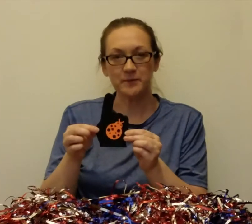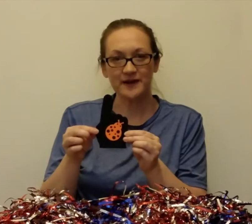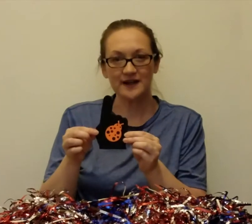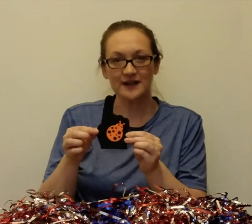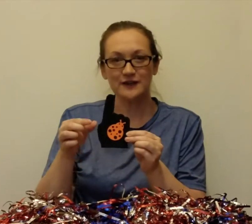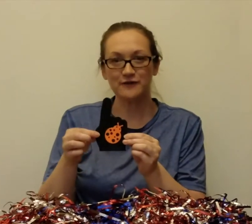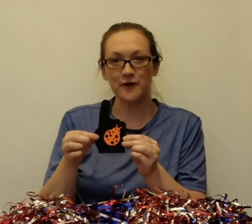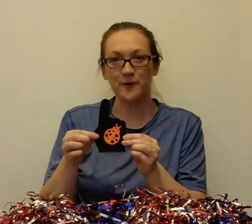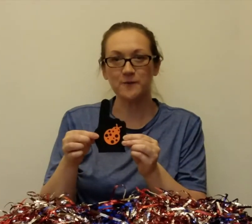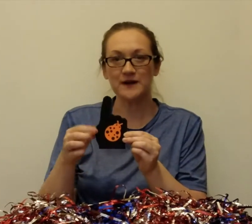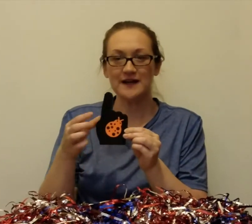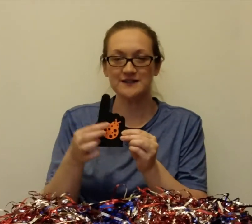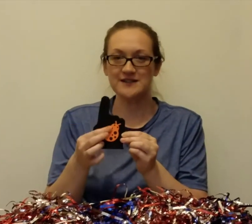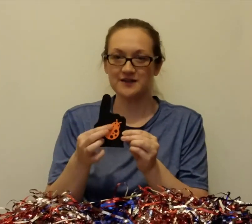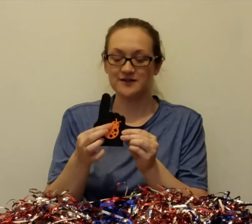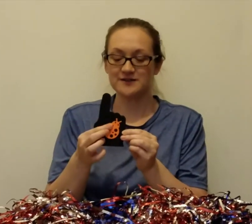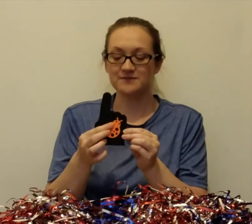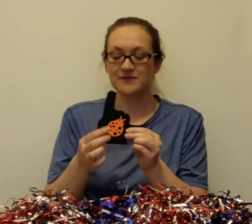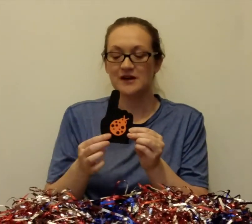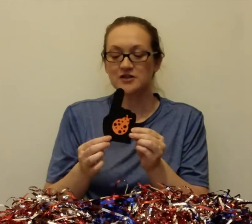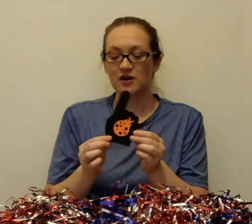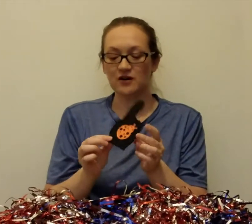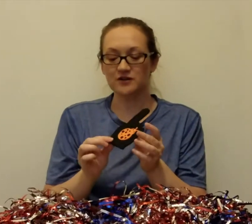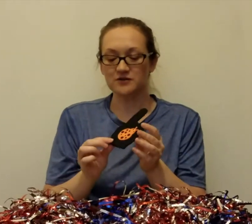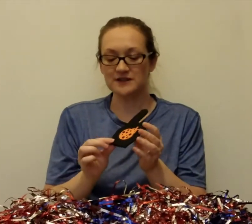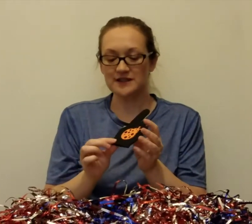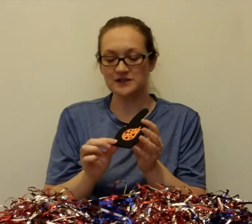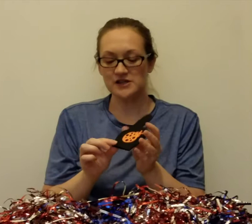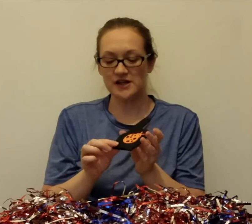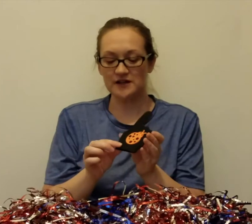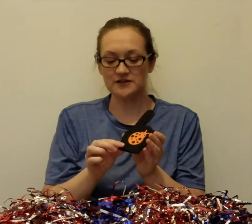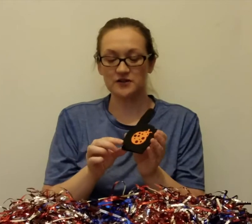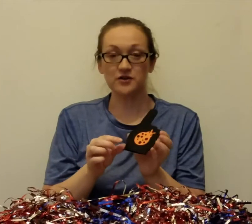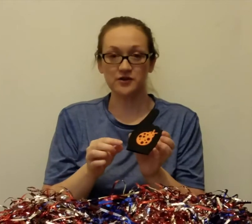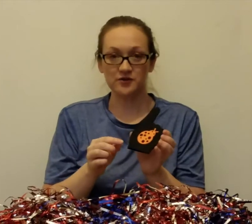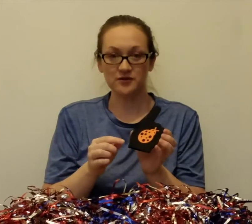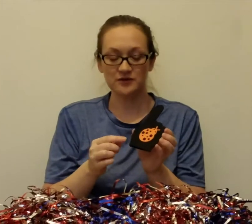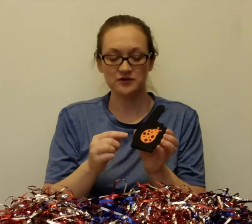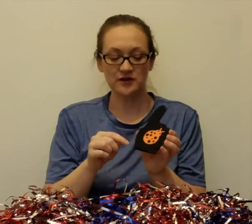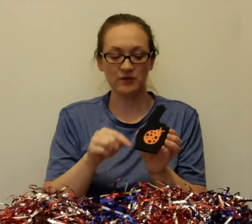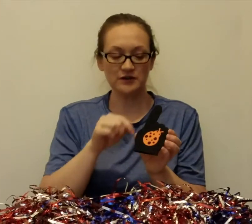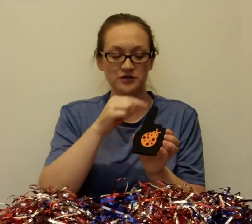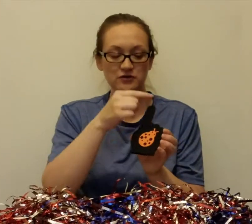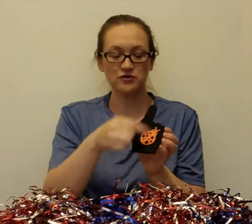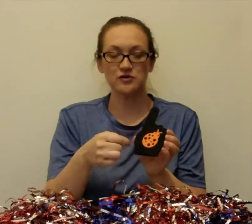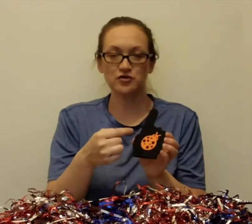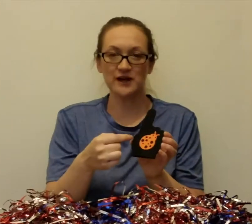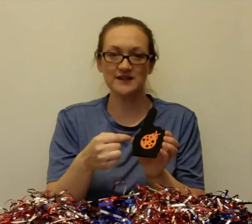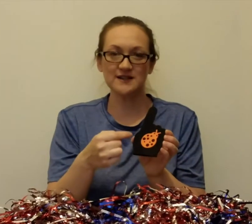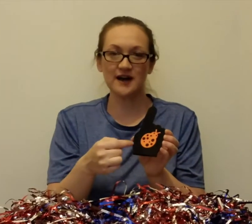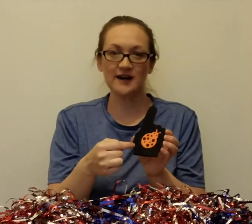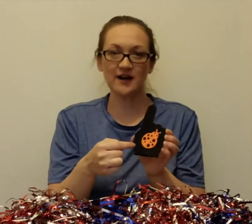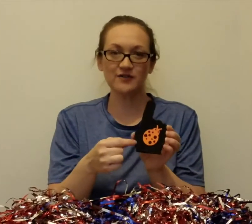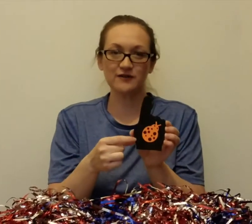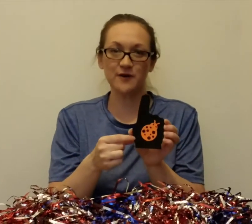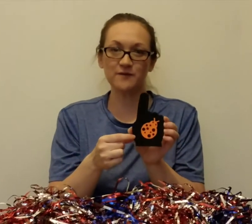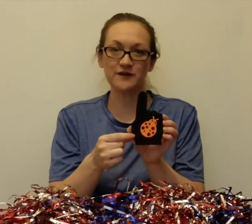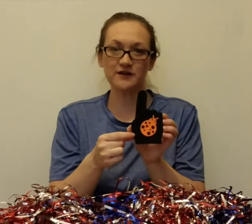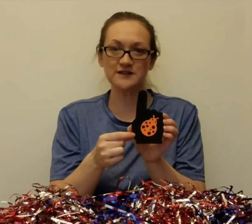template, the foam, and stickers. So all you'll need is glue, so that once you trace and cut out the foam finger